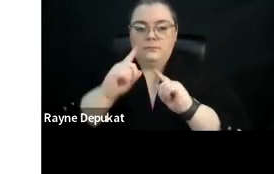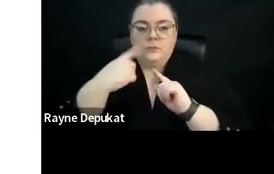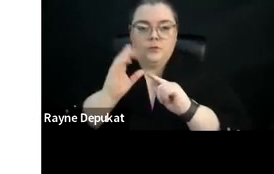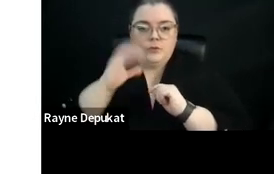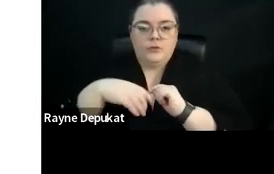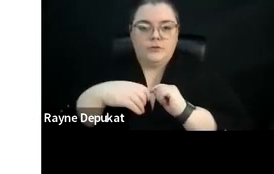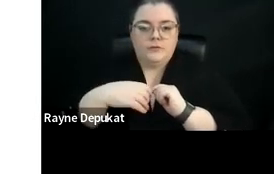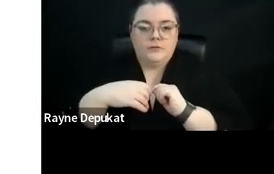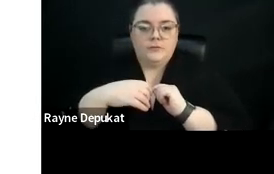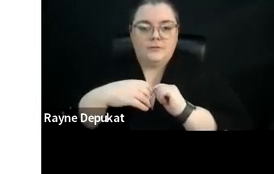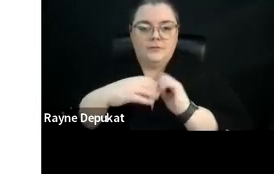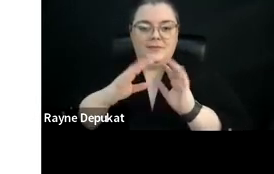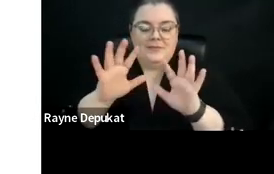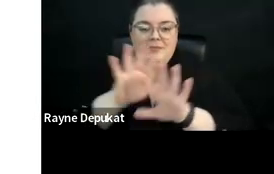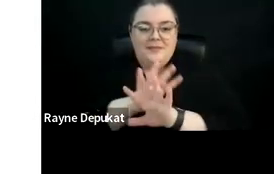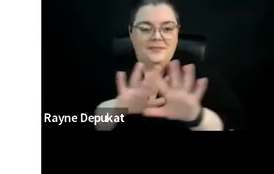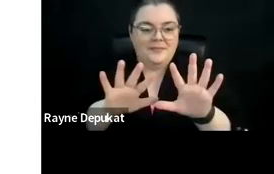Looks different. Looks funny.